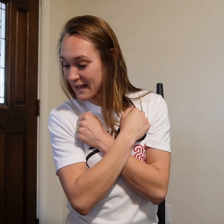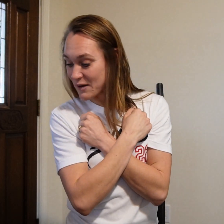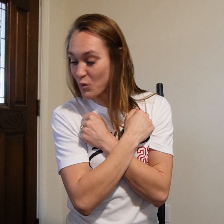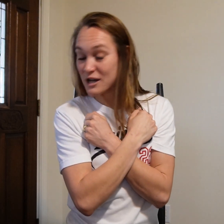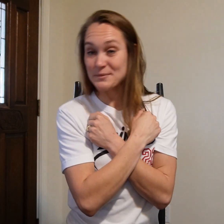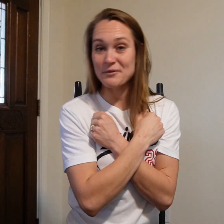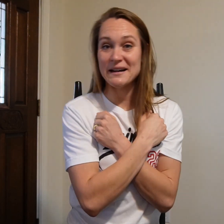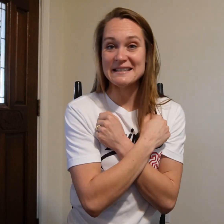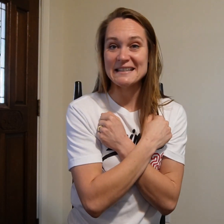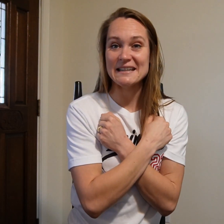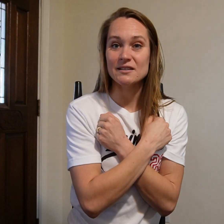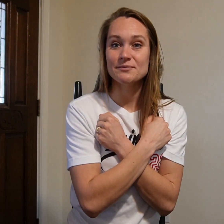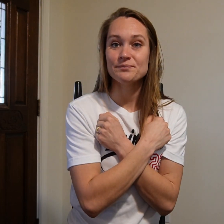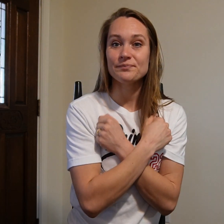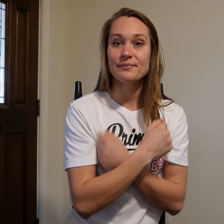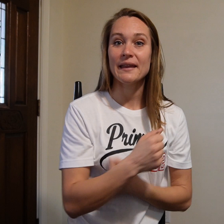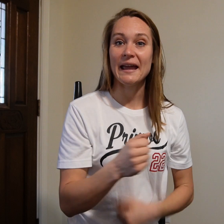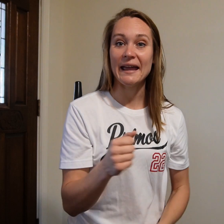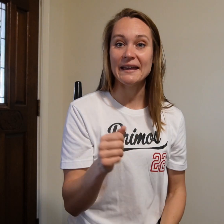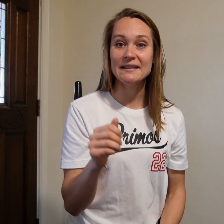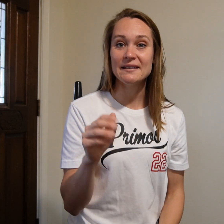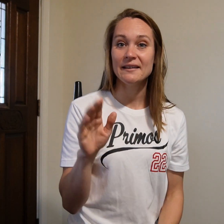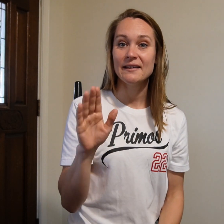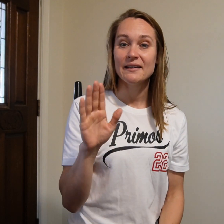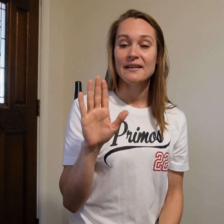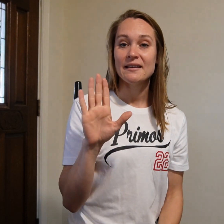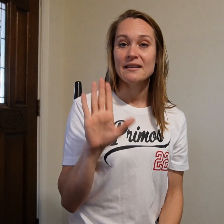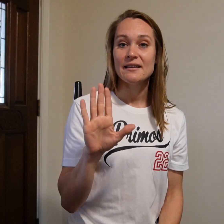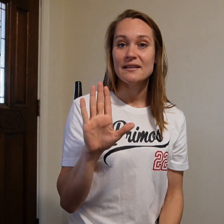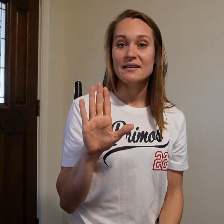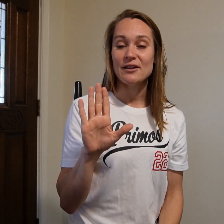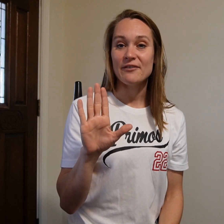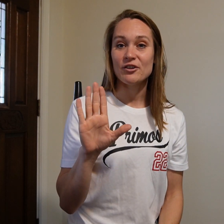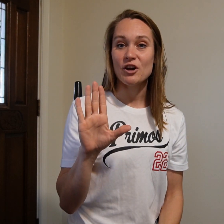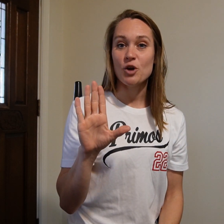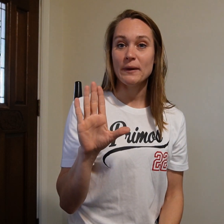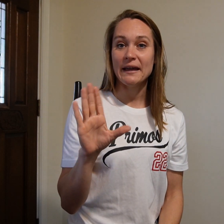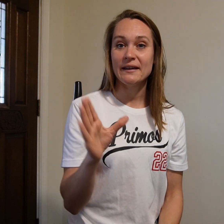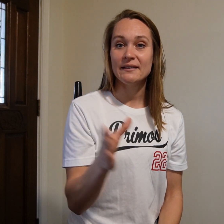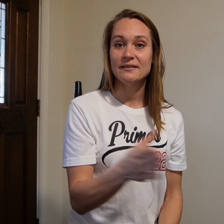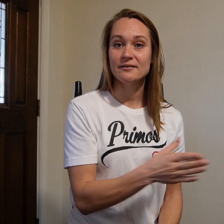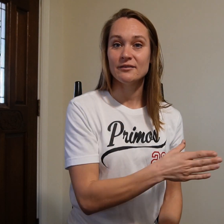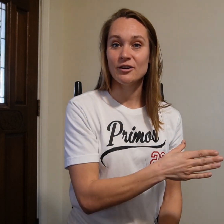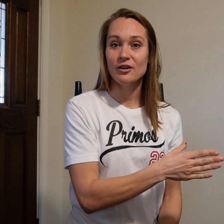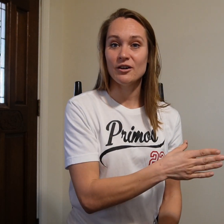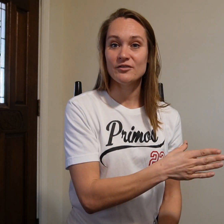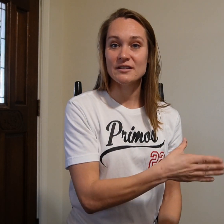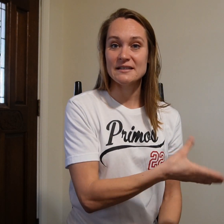And watch me rise again. And you have your open hand off to the